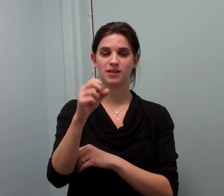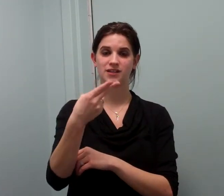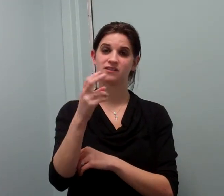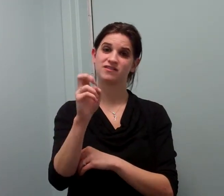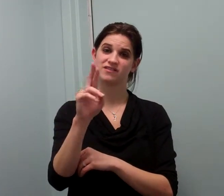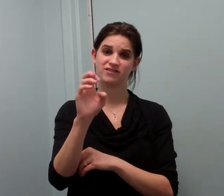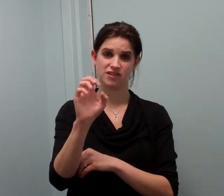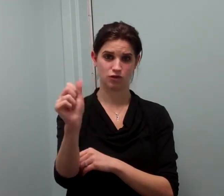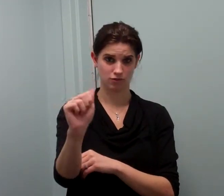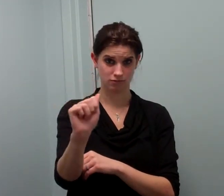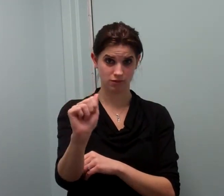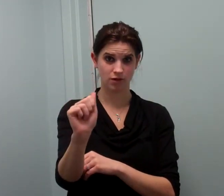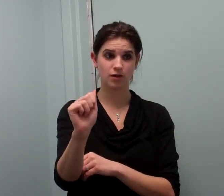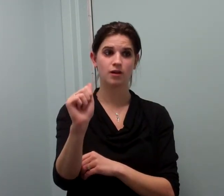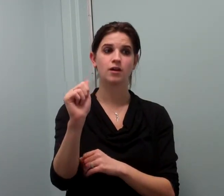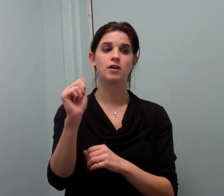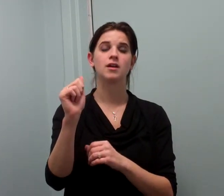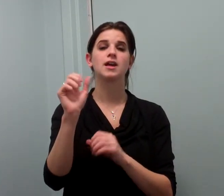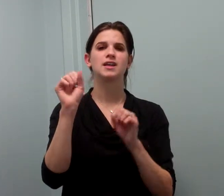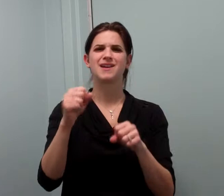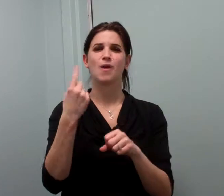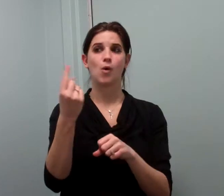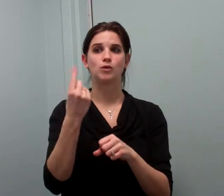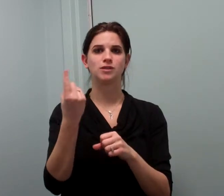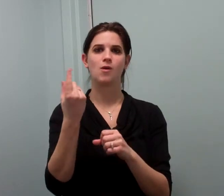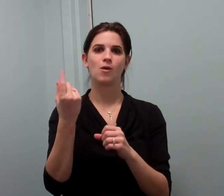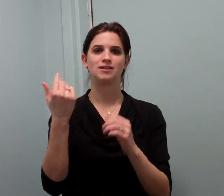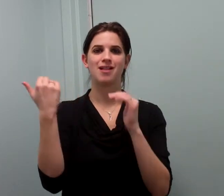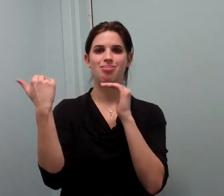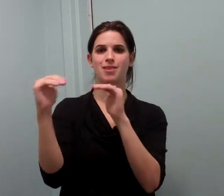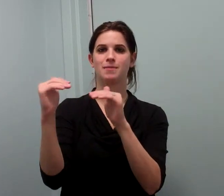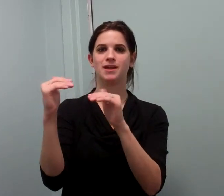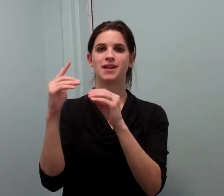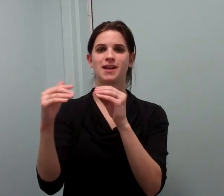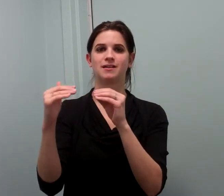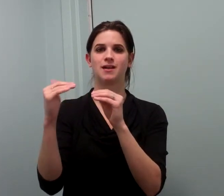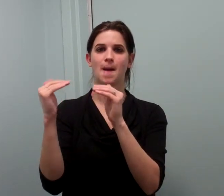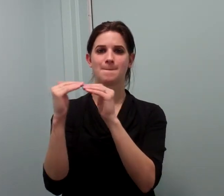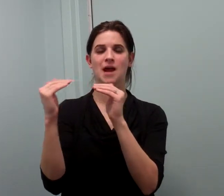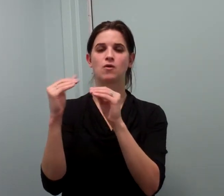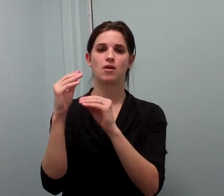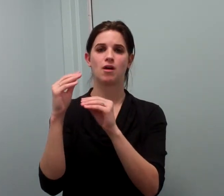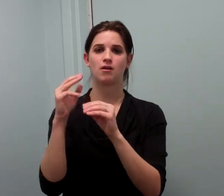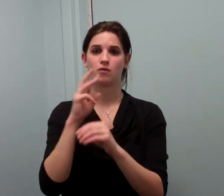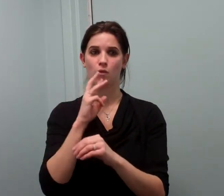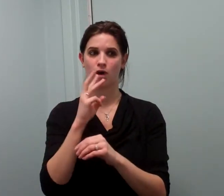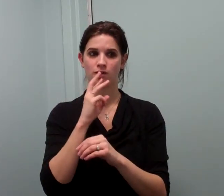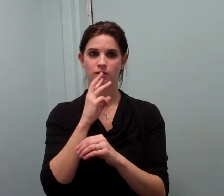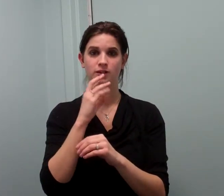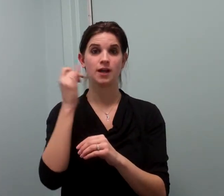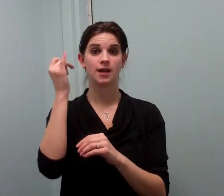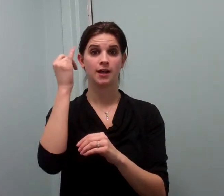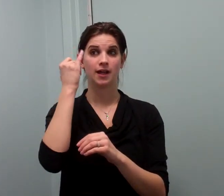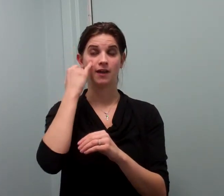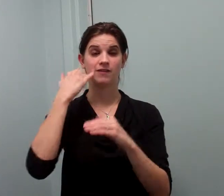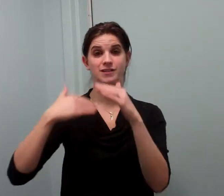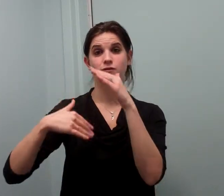point where it loses its ability to hold water vapor, what does it do?